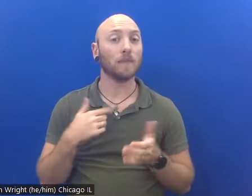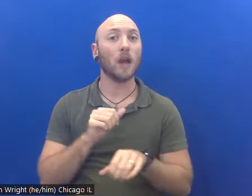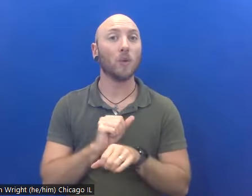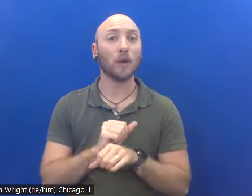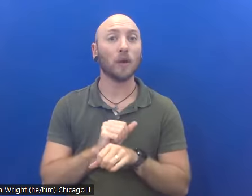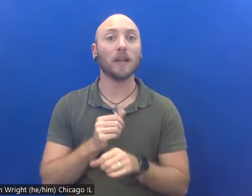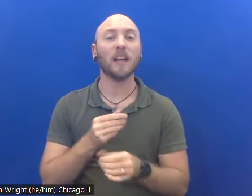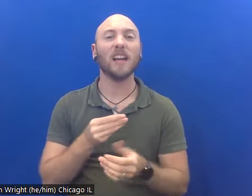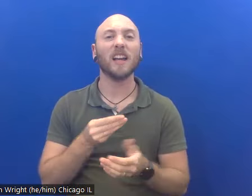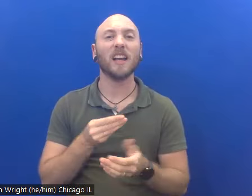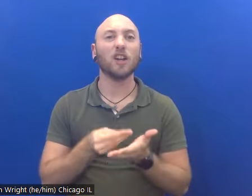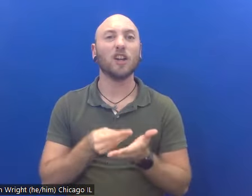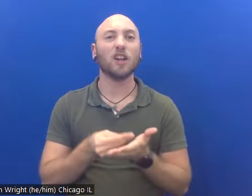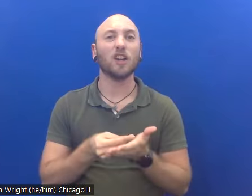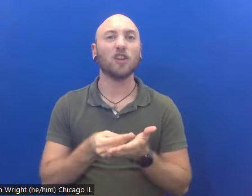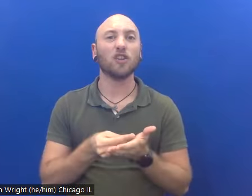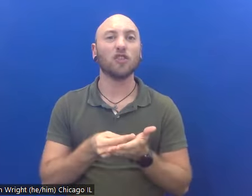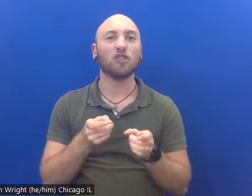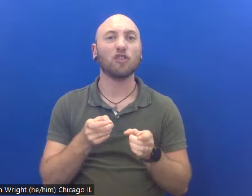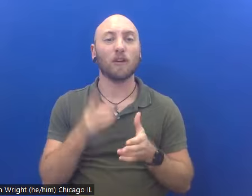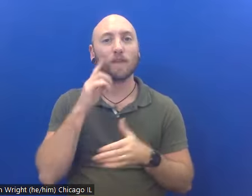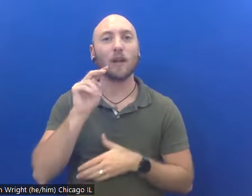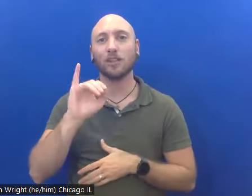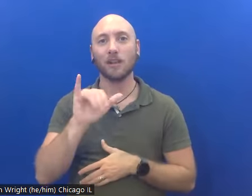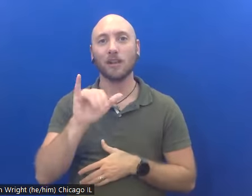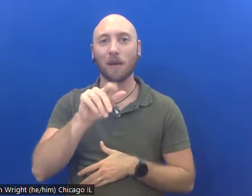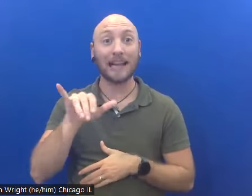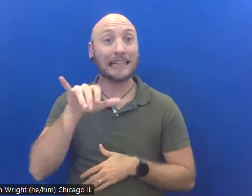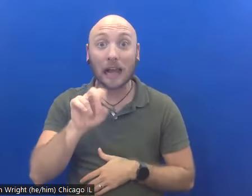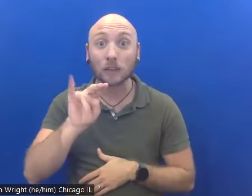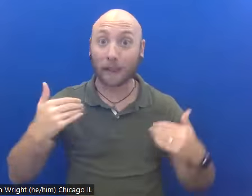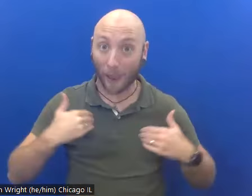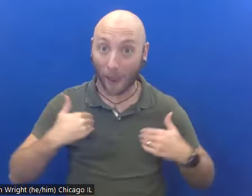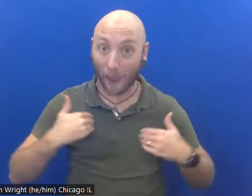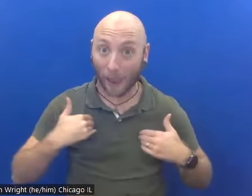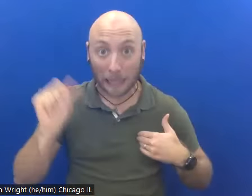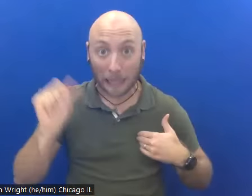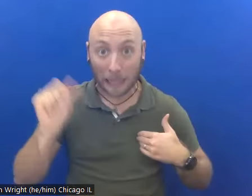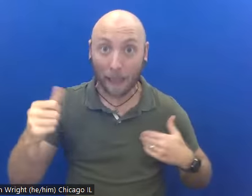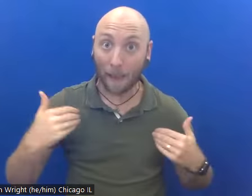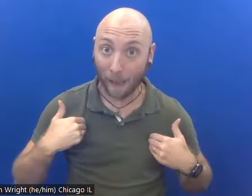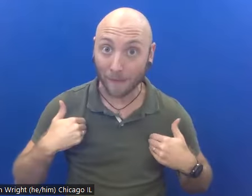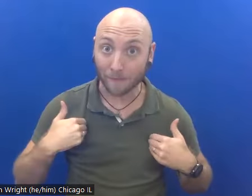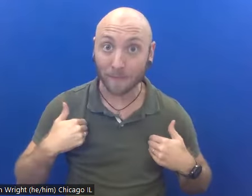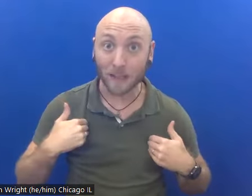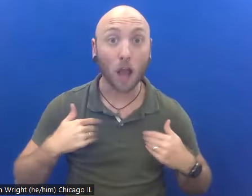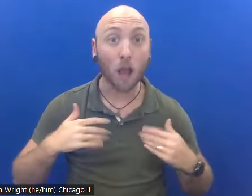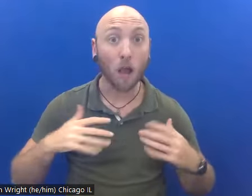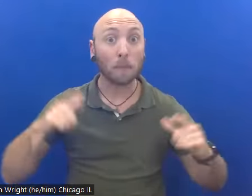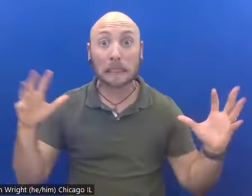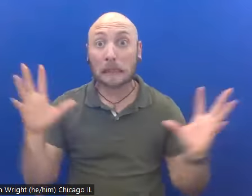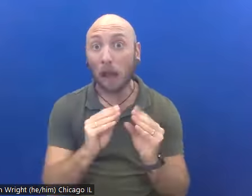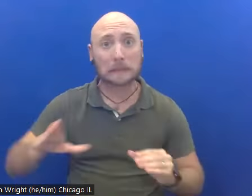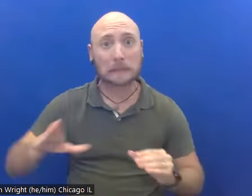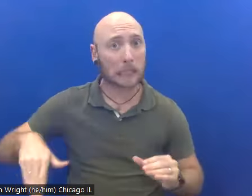We do exist. I exist. Hello. We don't have a conference yet. We're 3 years